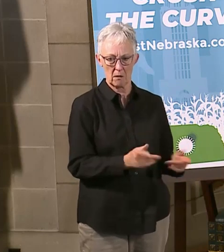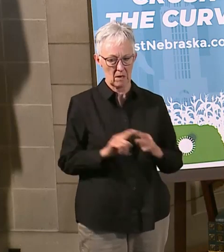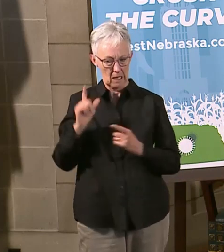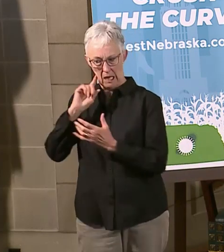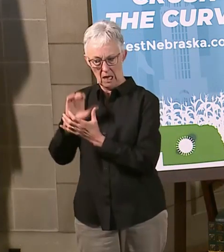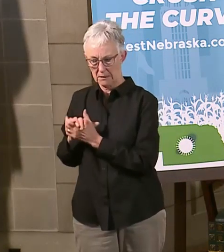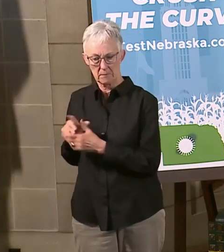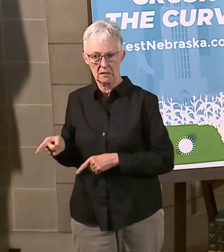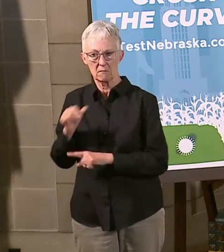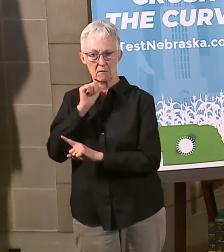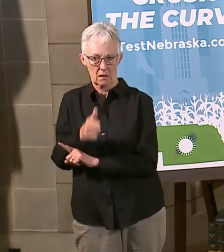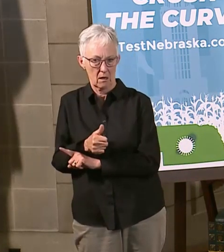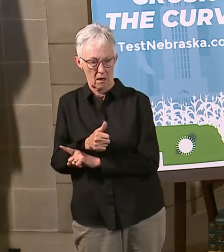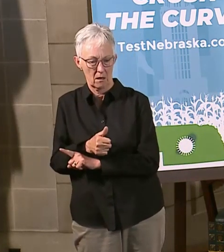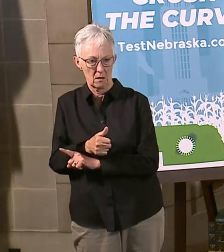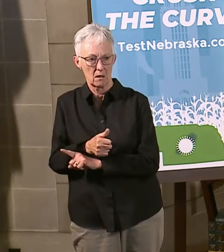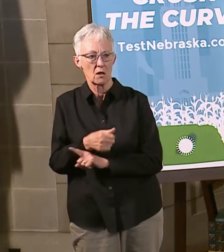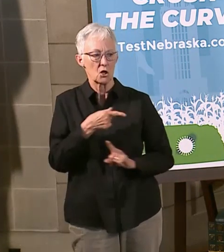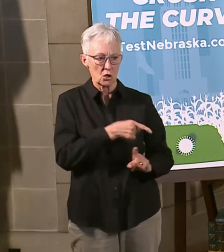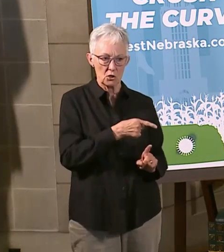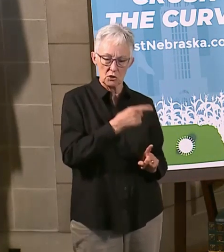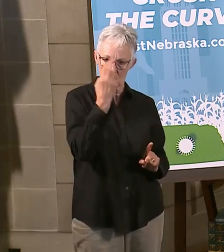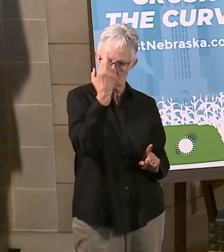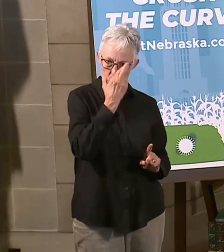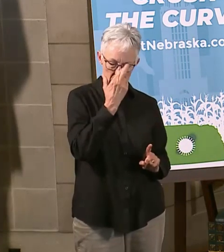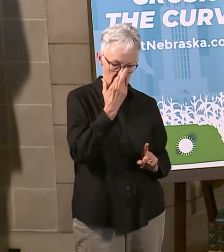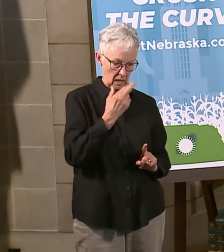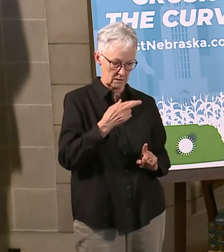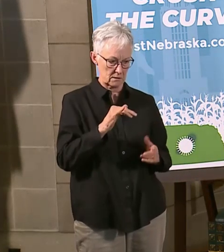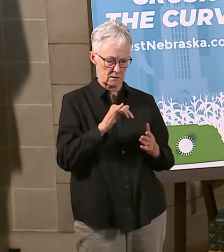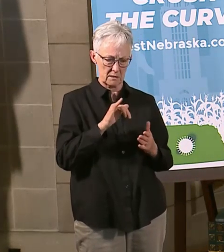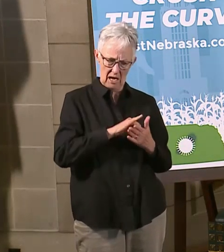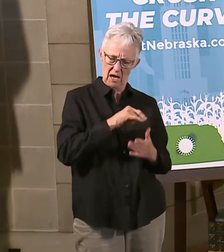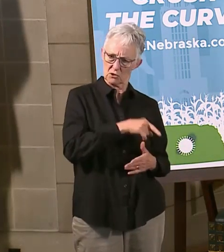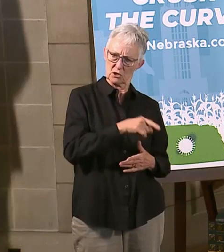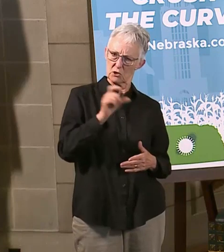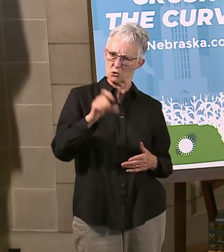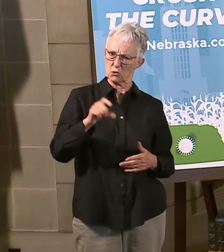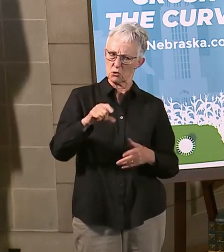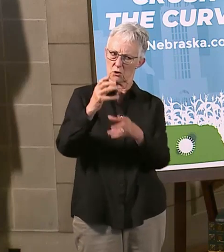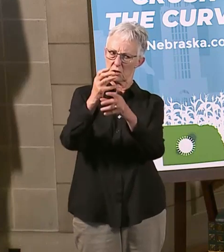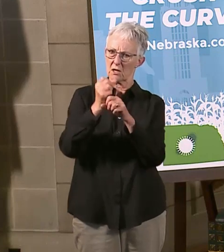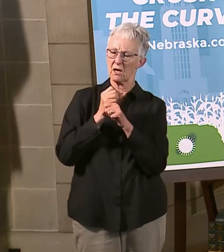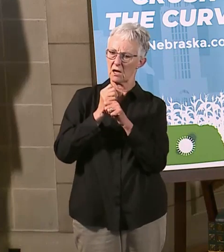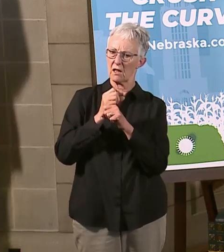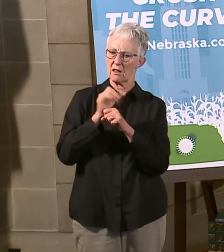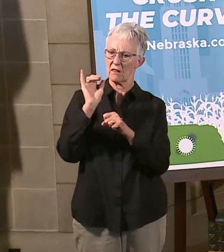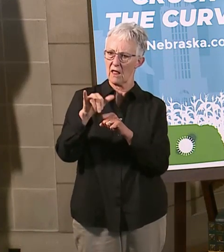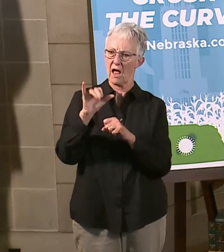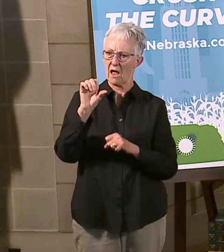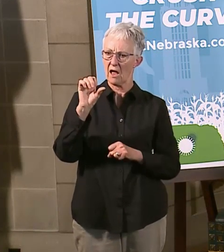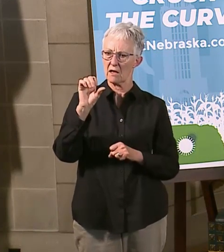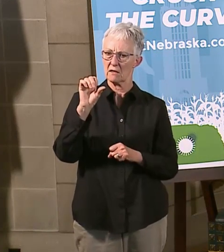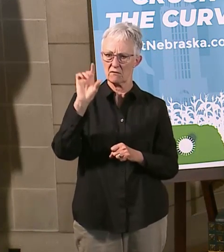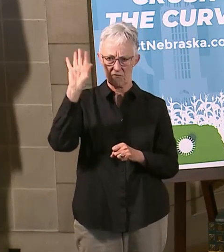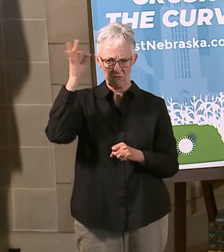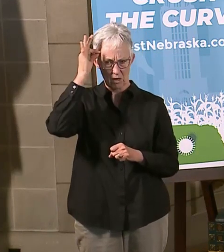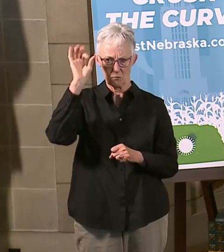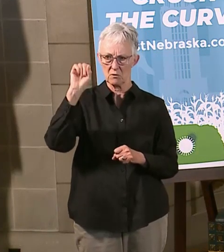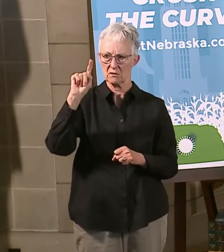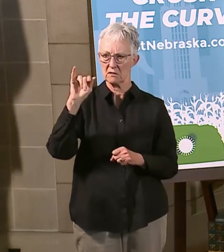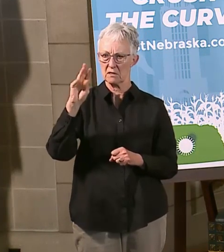does not qualify for stimulus money. She understands her husband is not getting any money, but doesn't understand why she and her children aren't receiving benefits. Again, this is